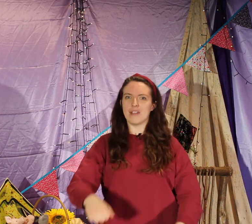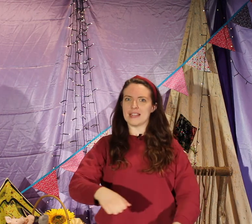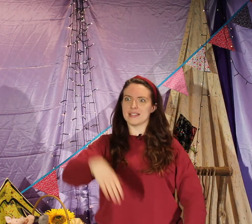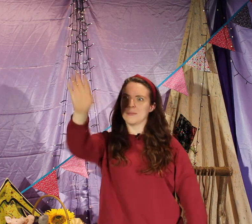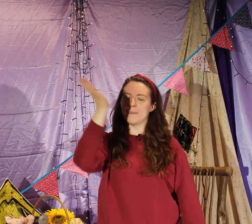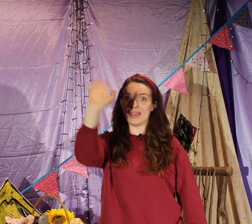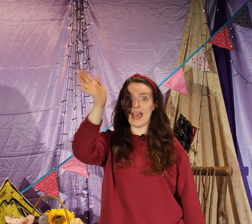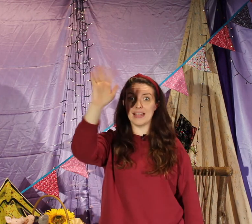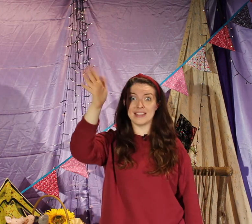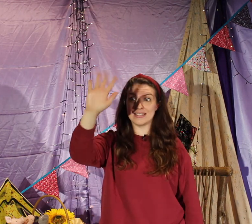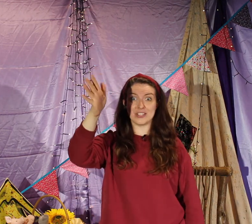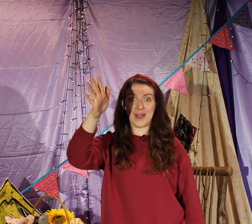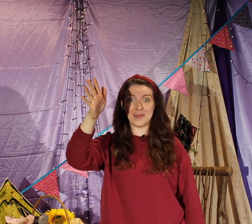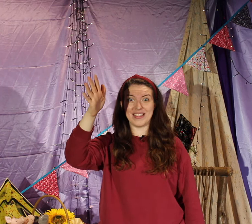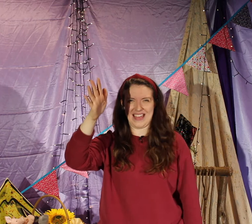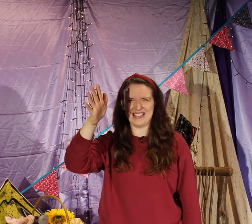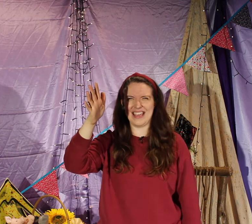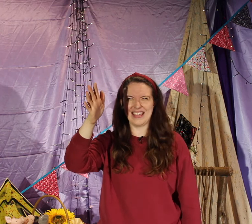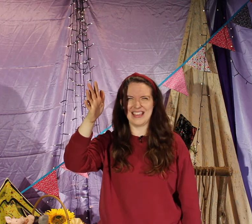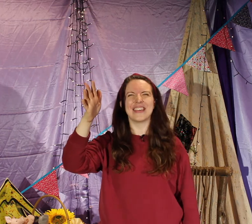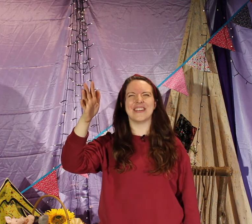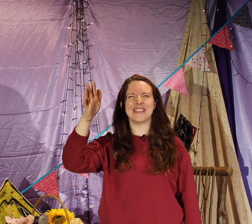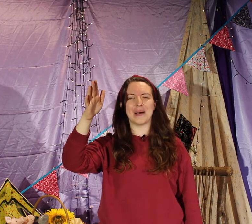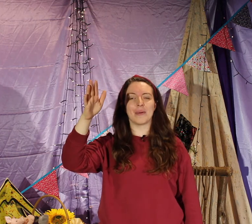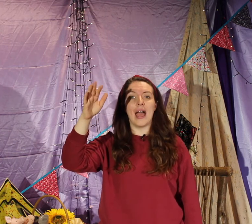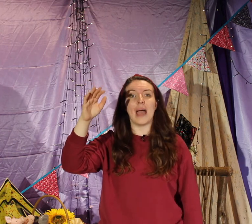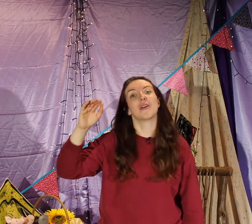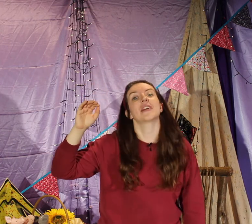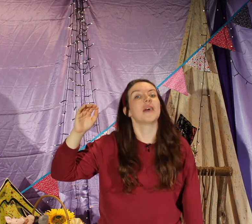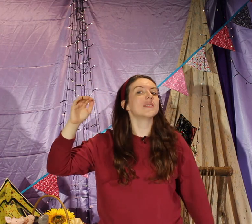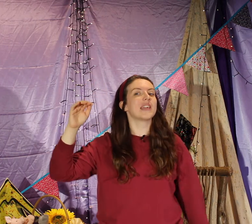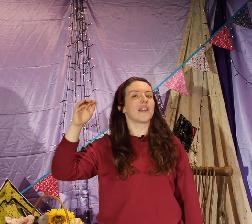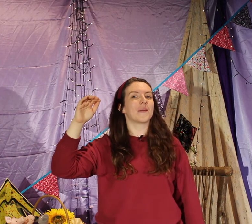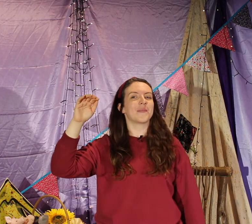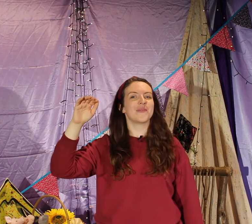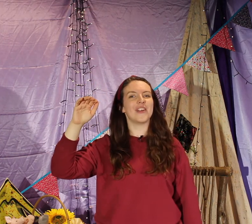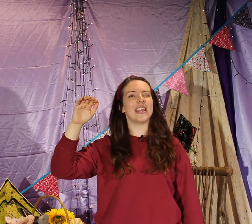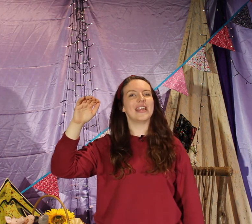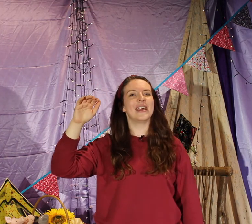Right. Pick a hand to start with. That's it. Good job. And we're going to count together. Ready?